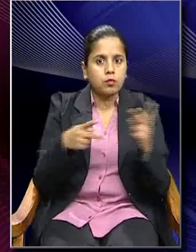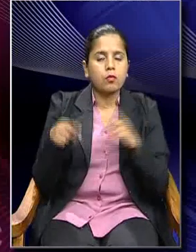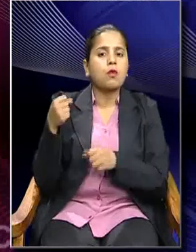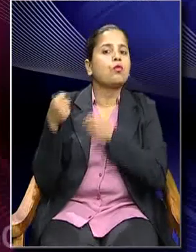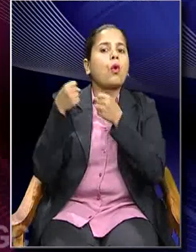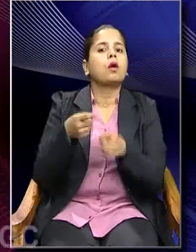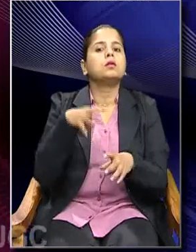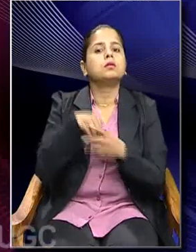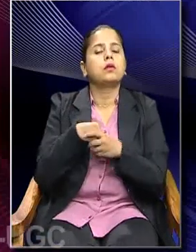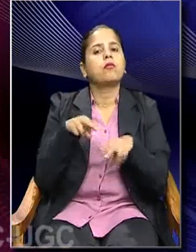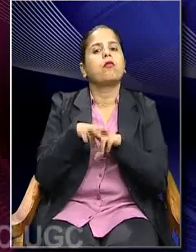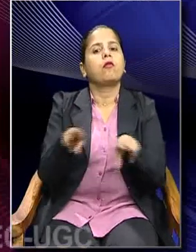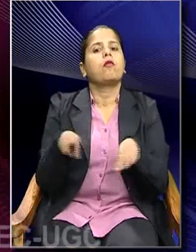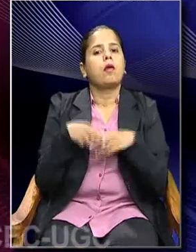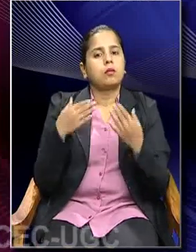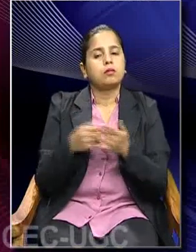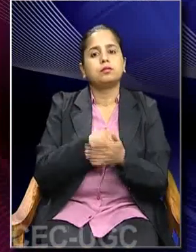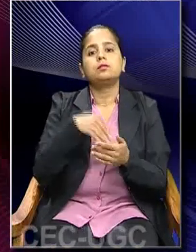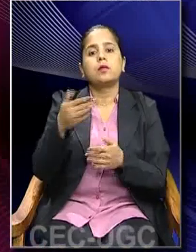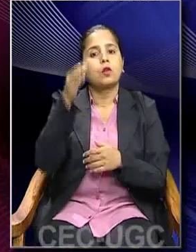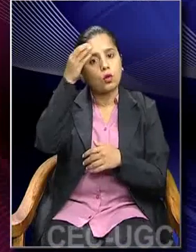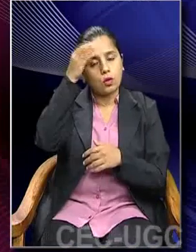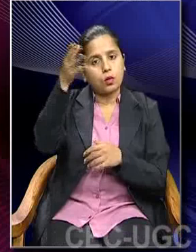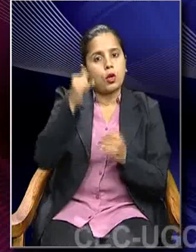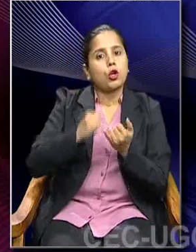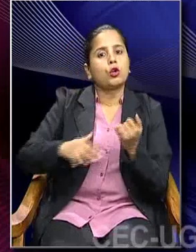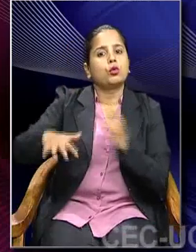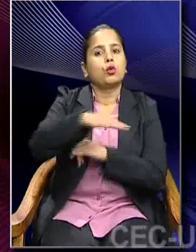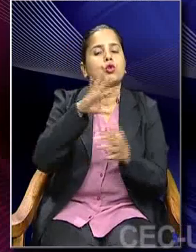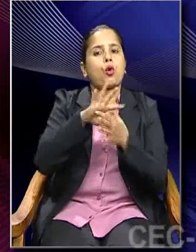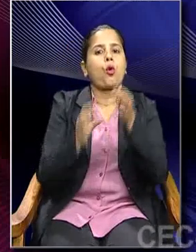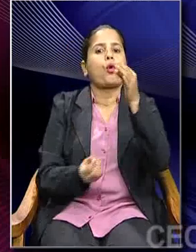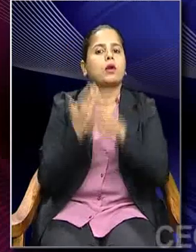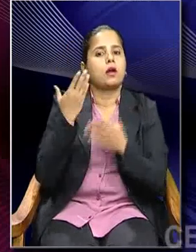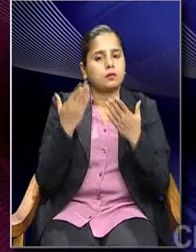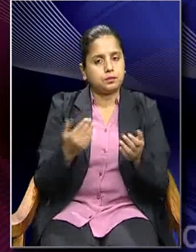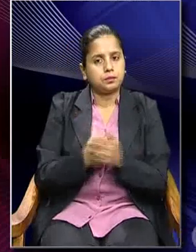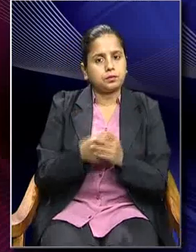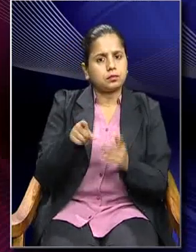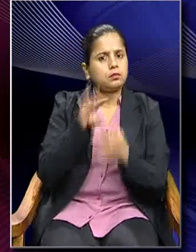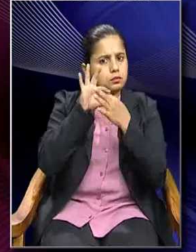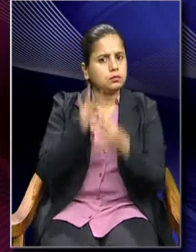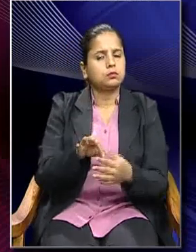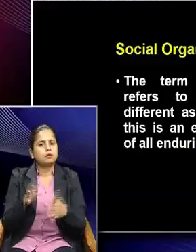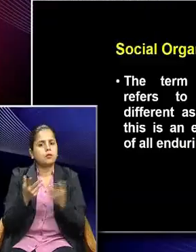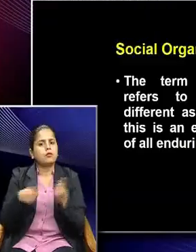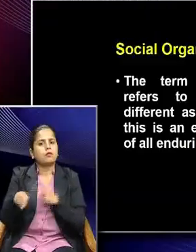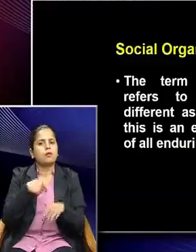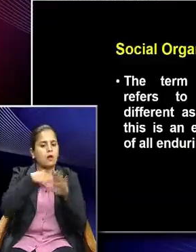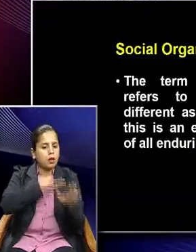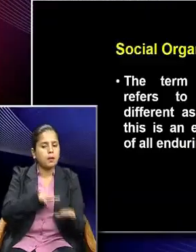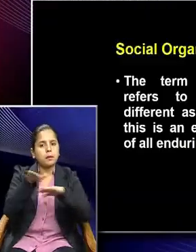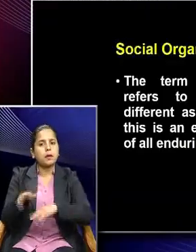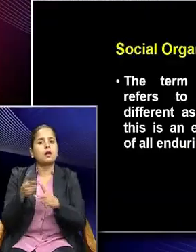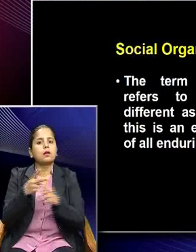in the family. The next concept is social organization. It refers to interdependence of